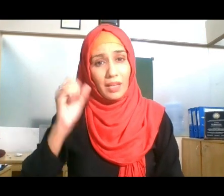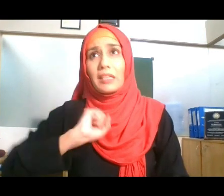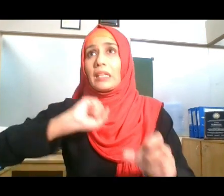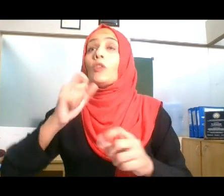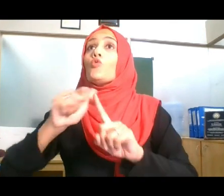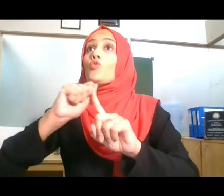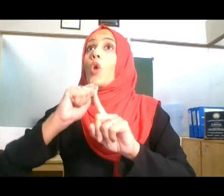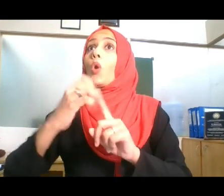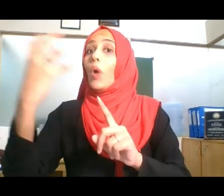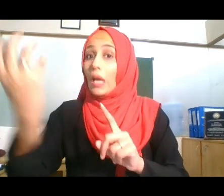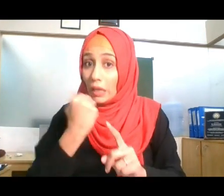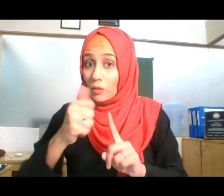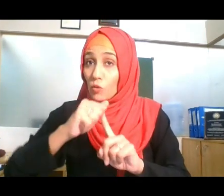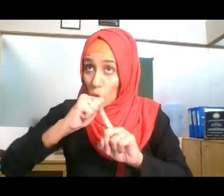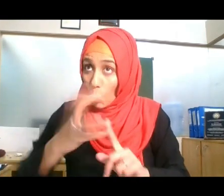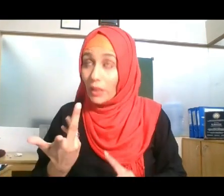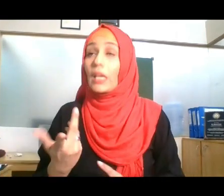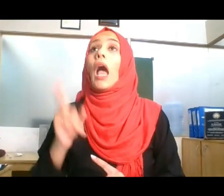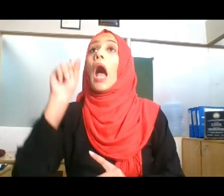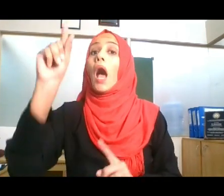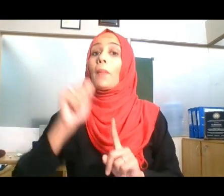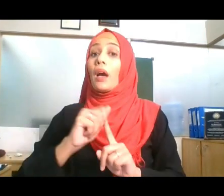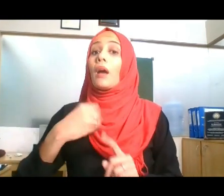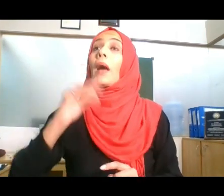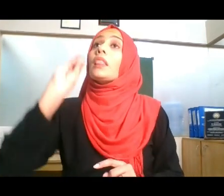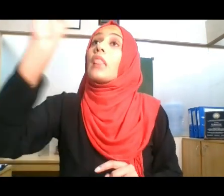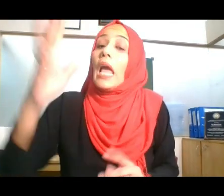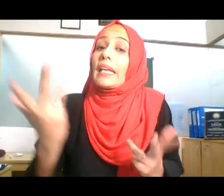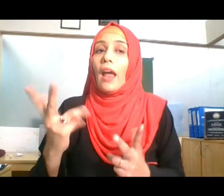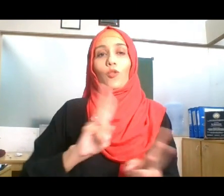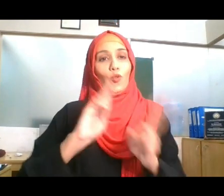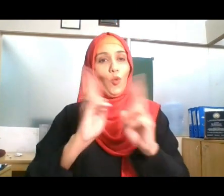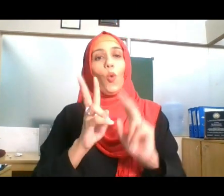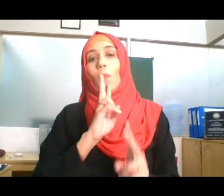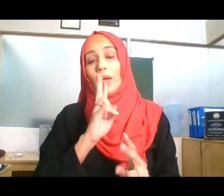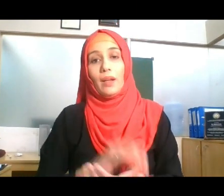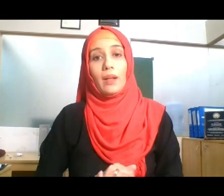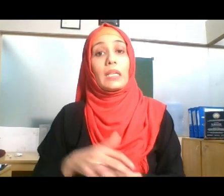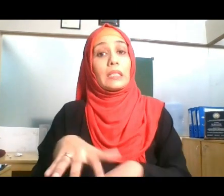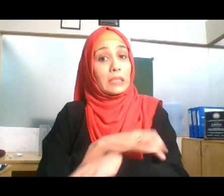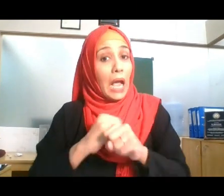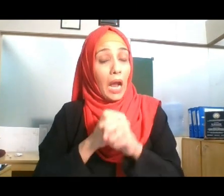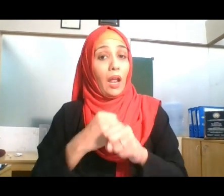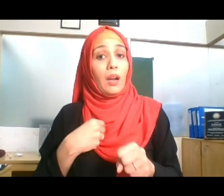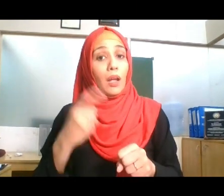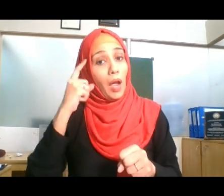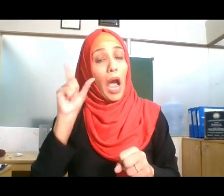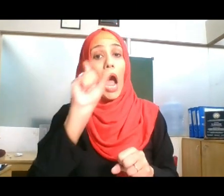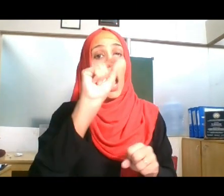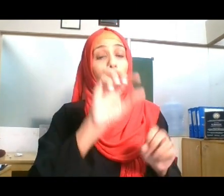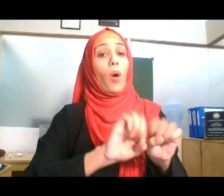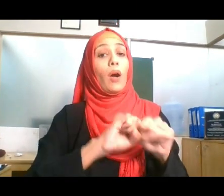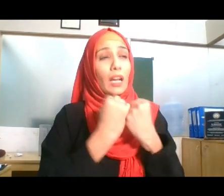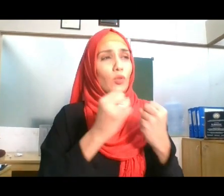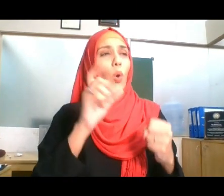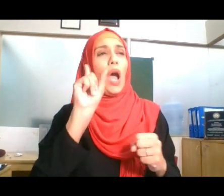side. What is required by the market is not often what is provided by the skill set giving institutions, vocational training